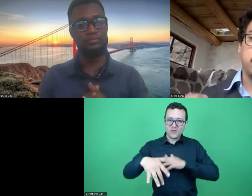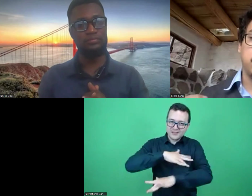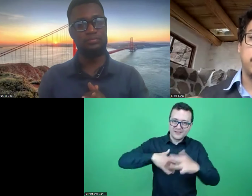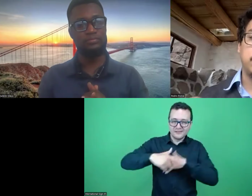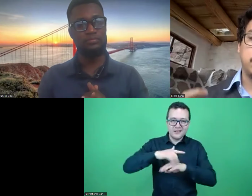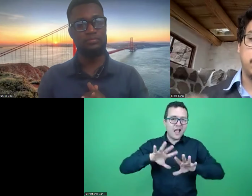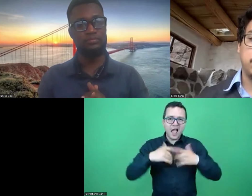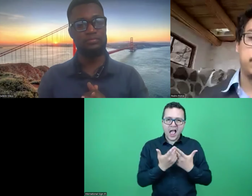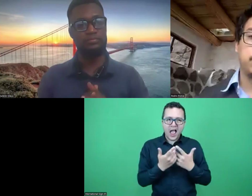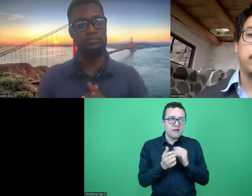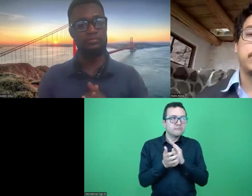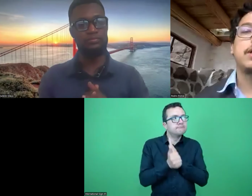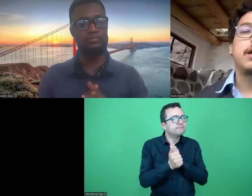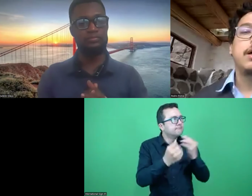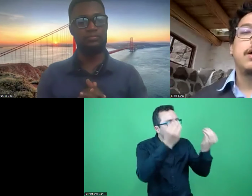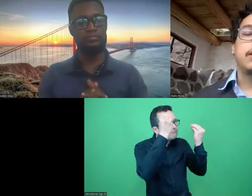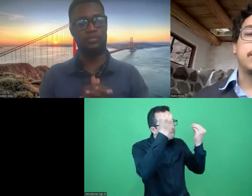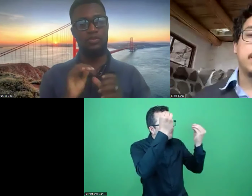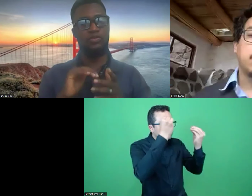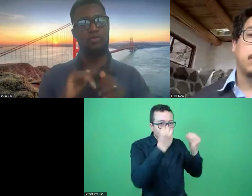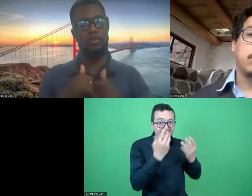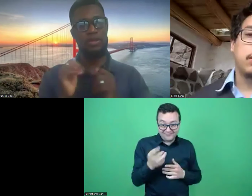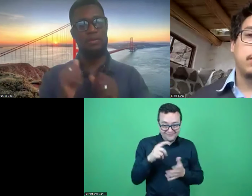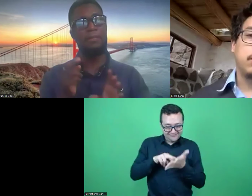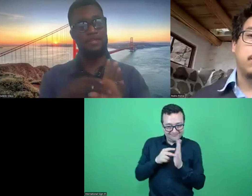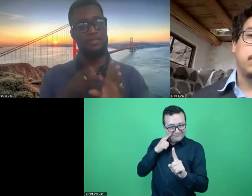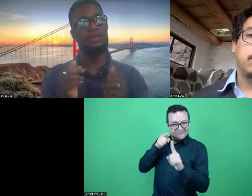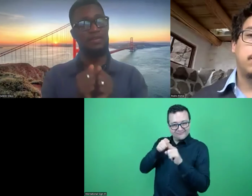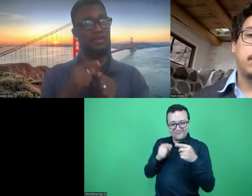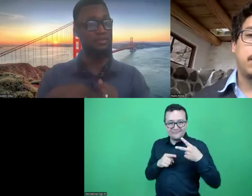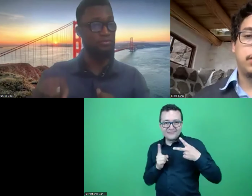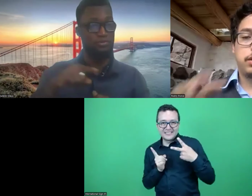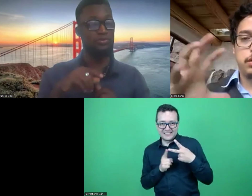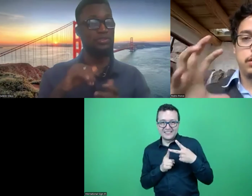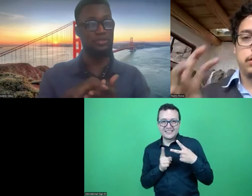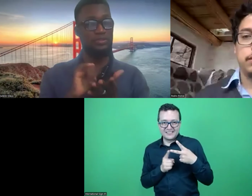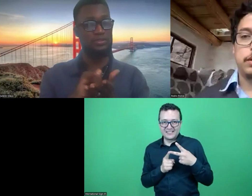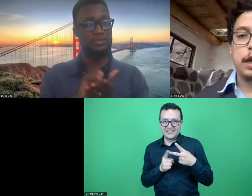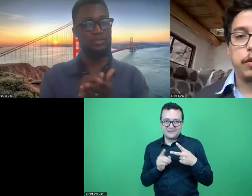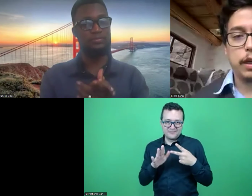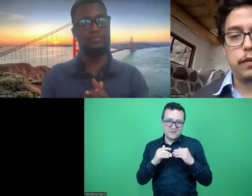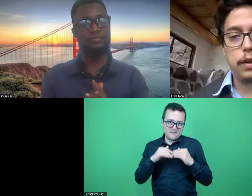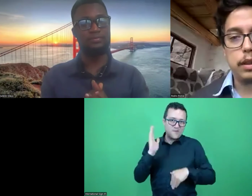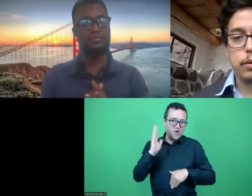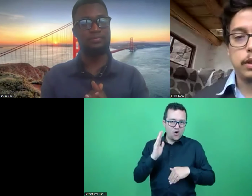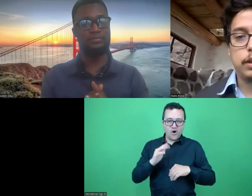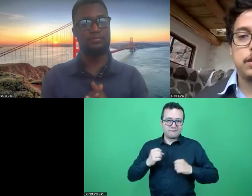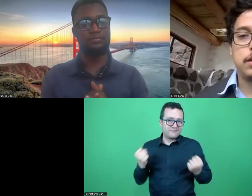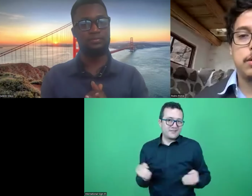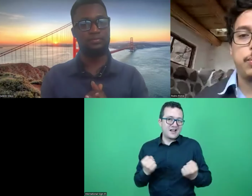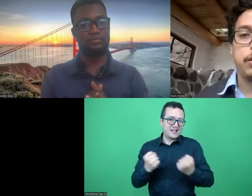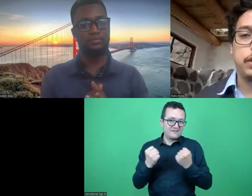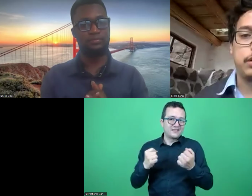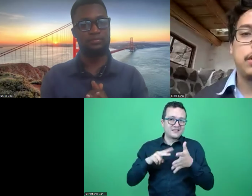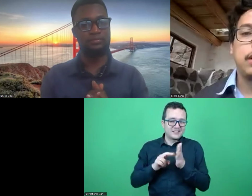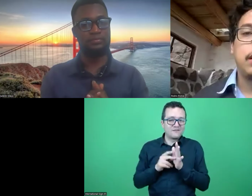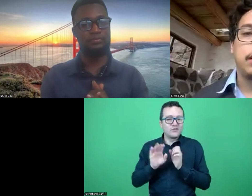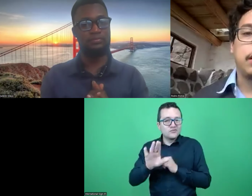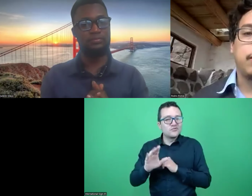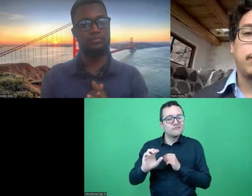focused also towards the second large type of activity that grantees